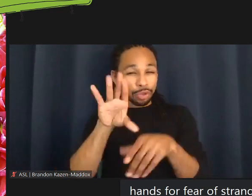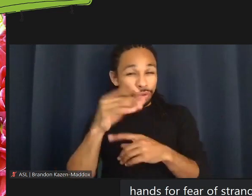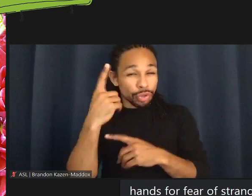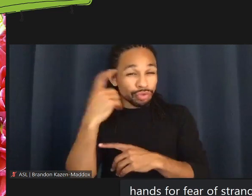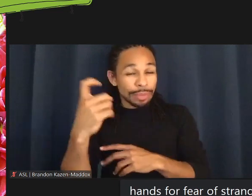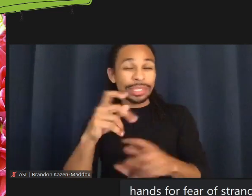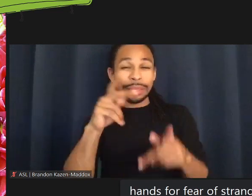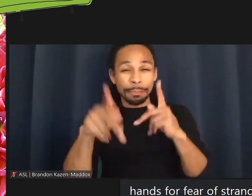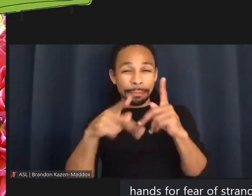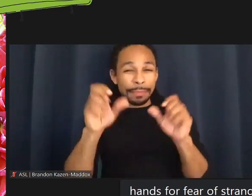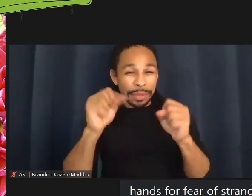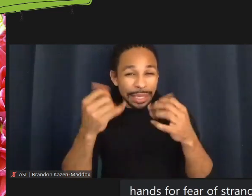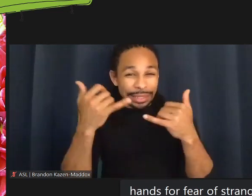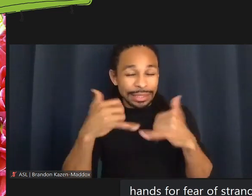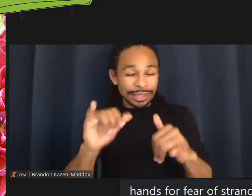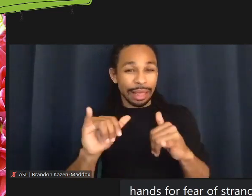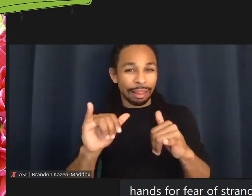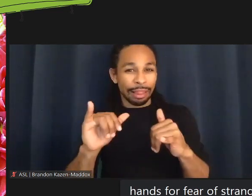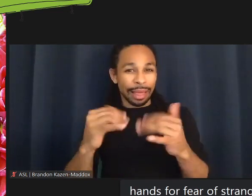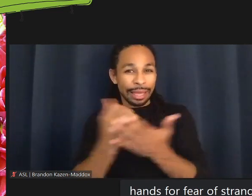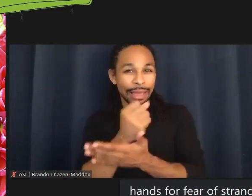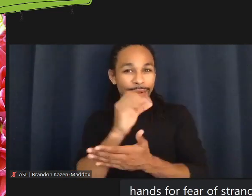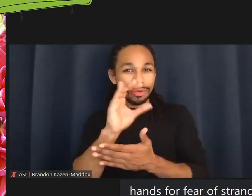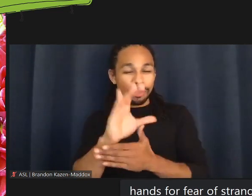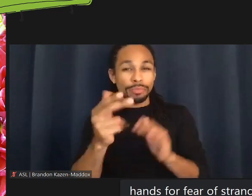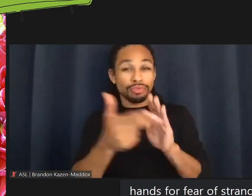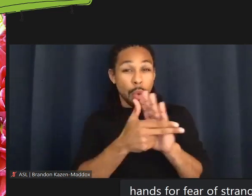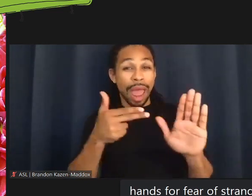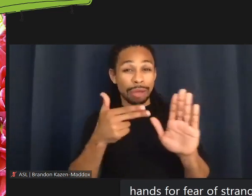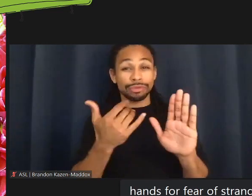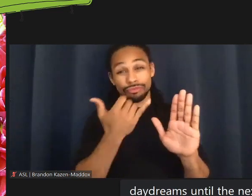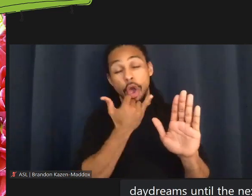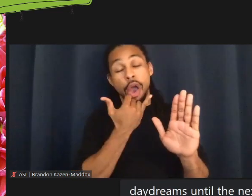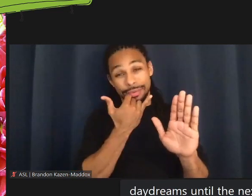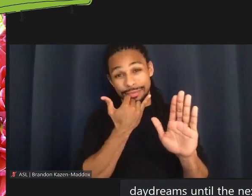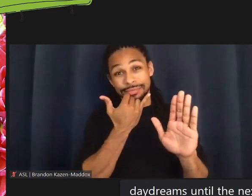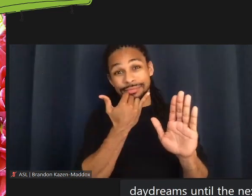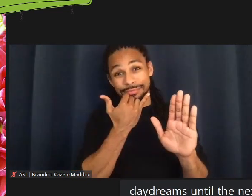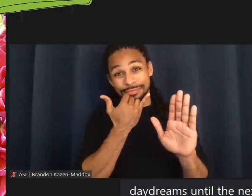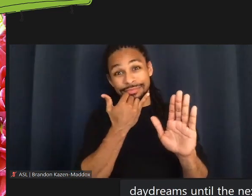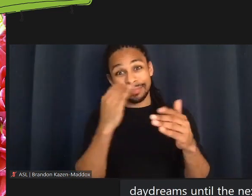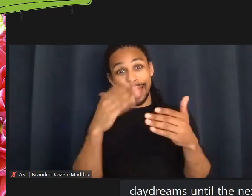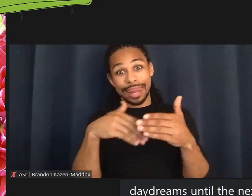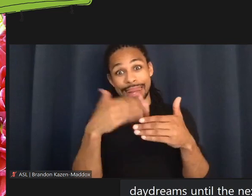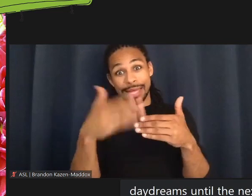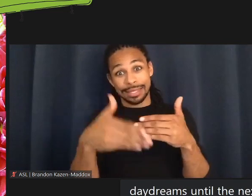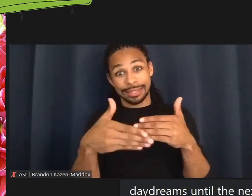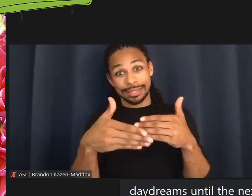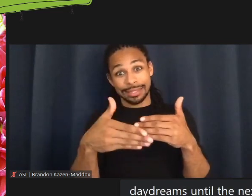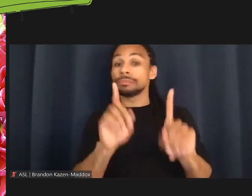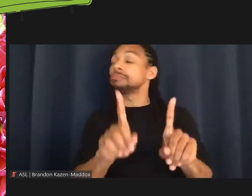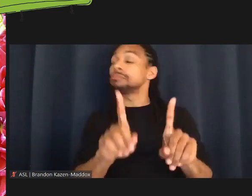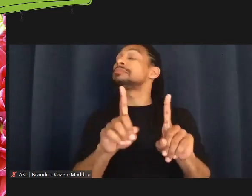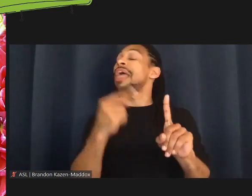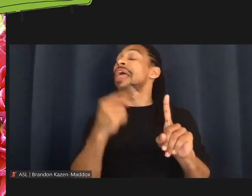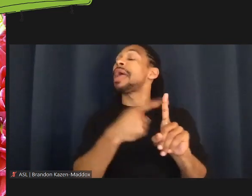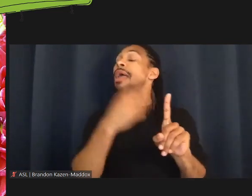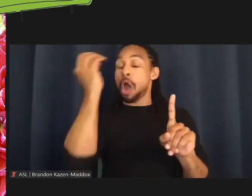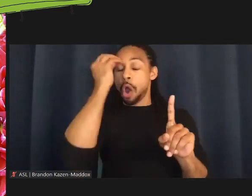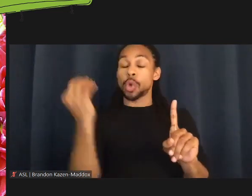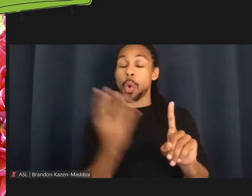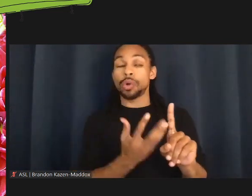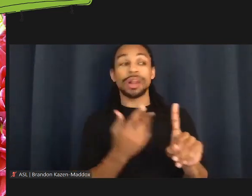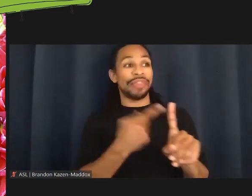people can still get your pronouns wrong. Next. They are told that as a